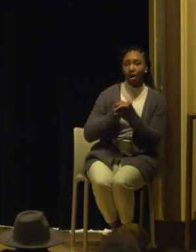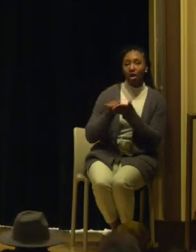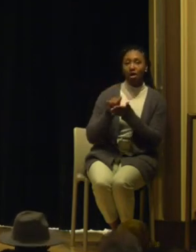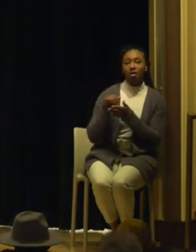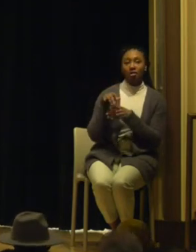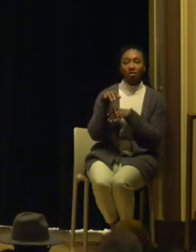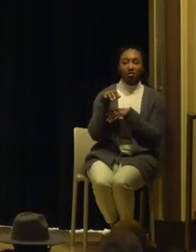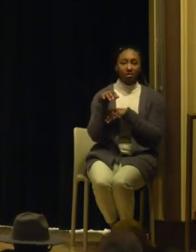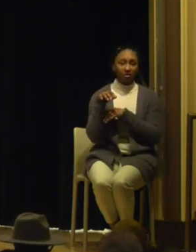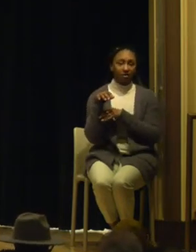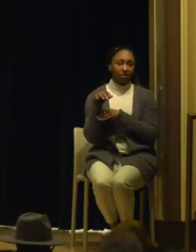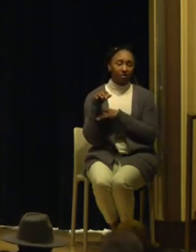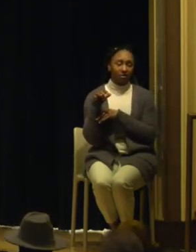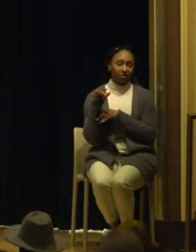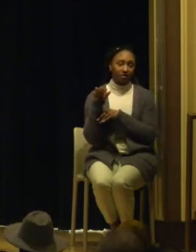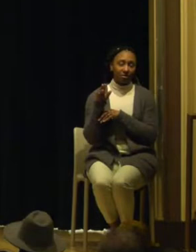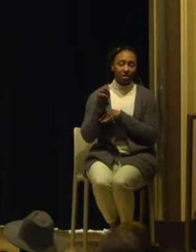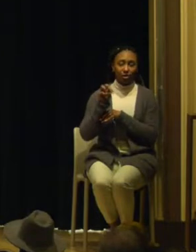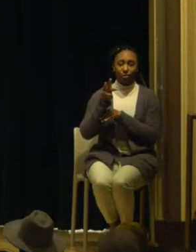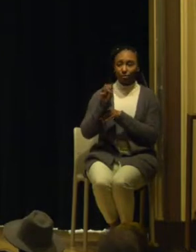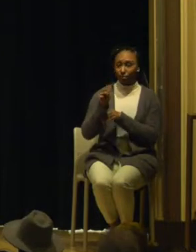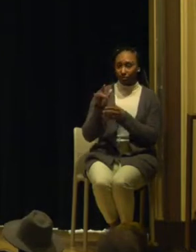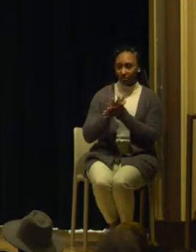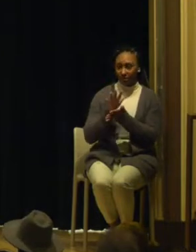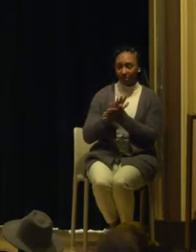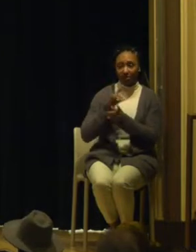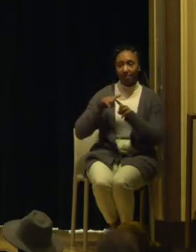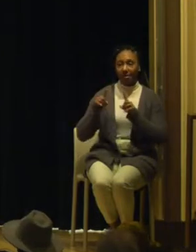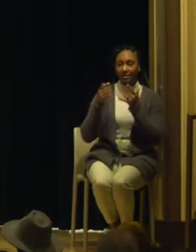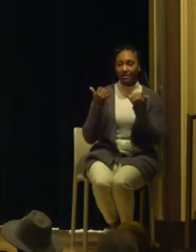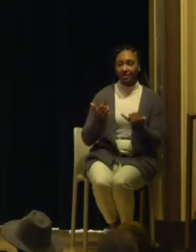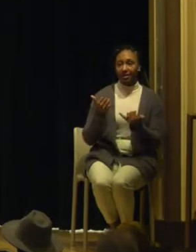Tonight, she is in conversation with